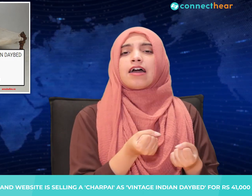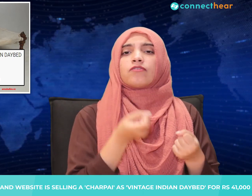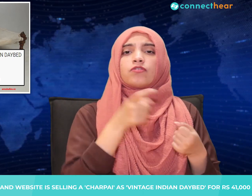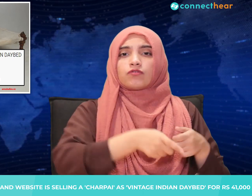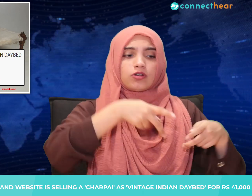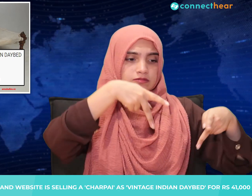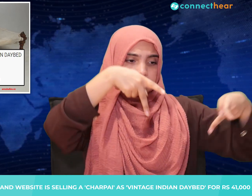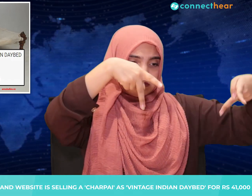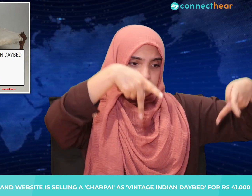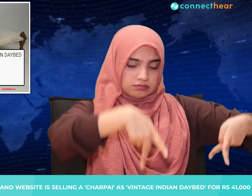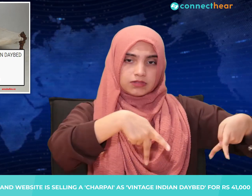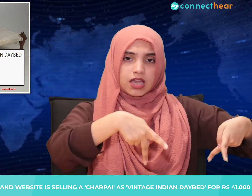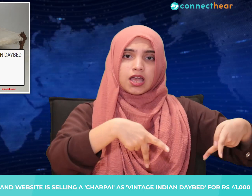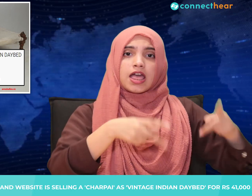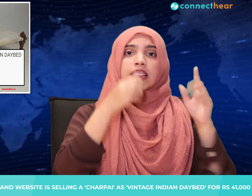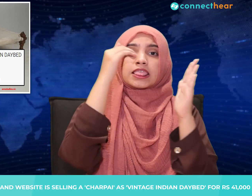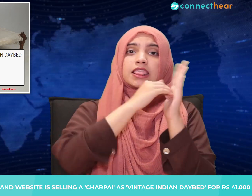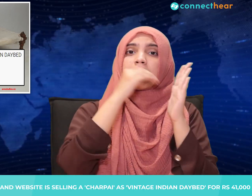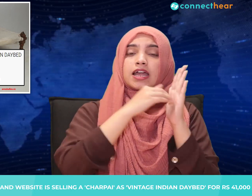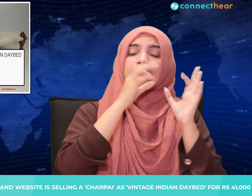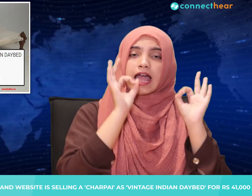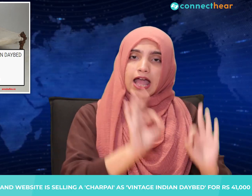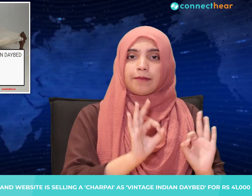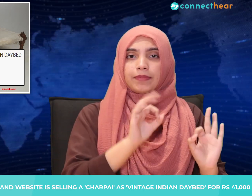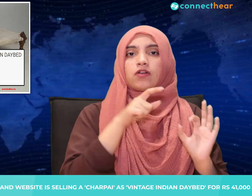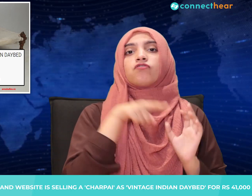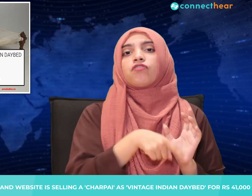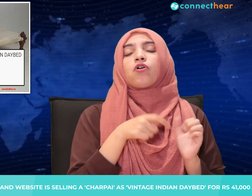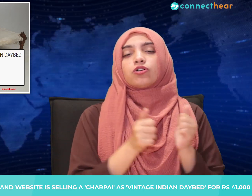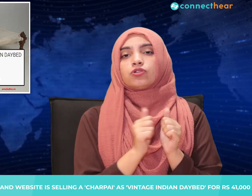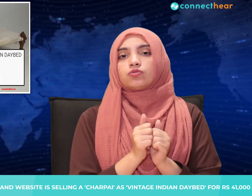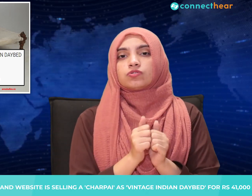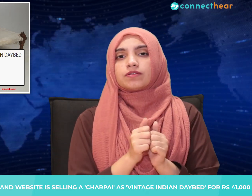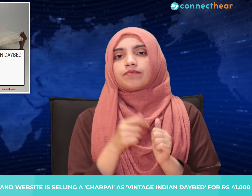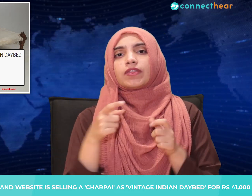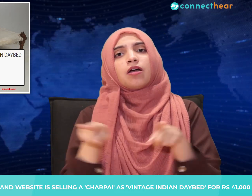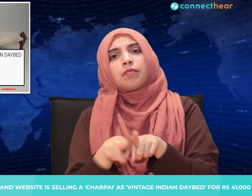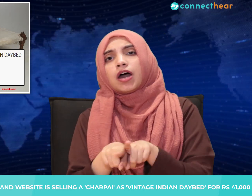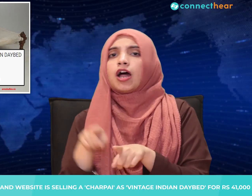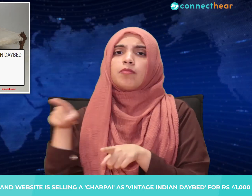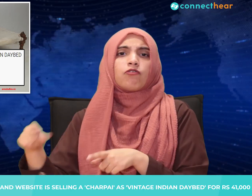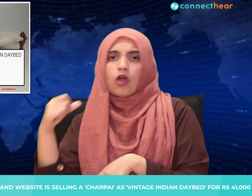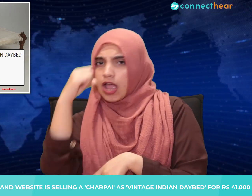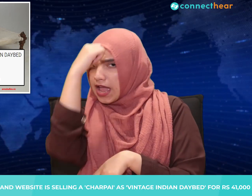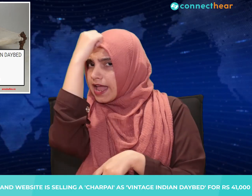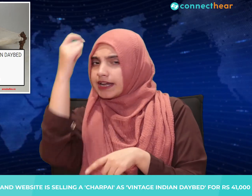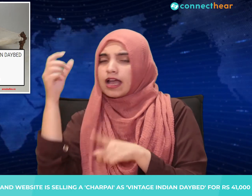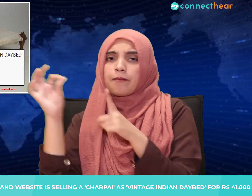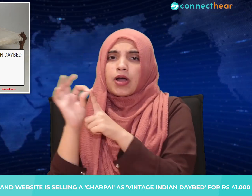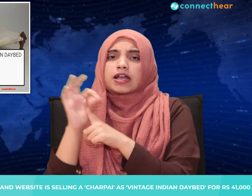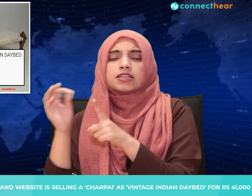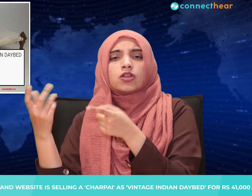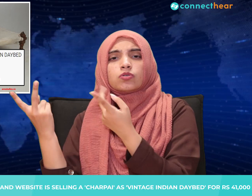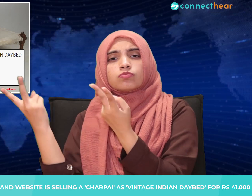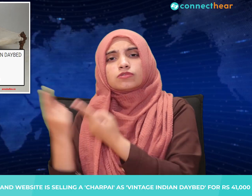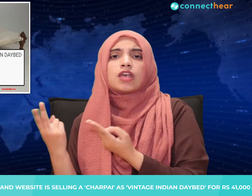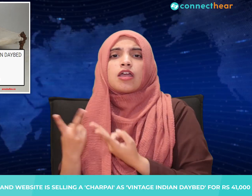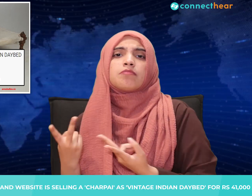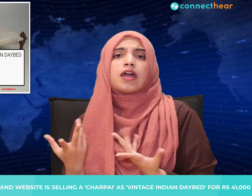four legs, common in India. For visualization, it's the same outdoor cot kept